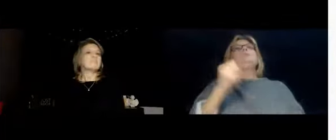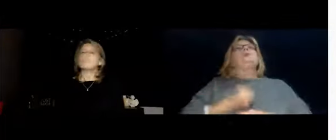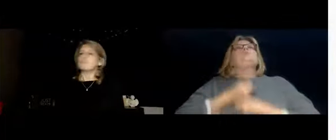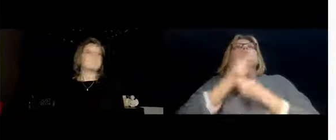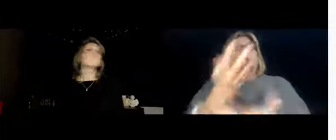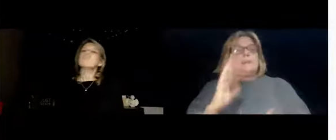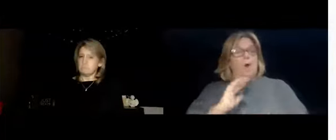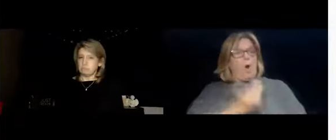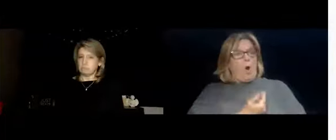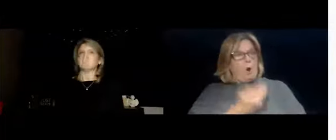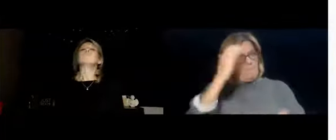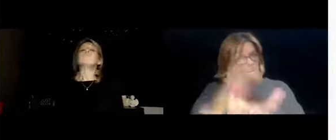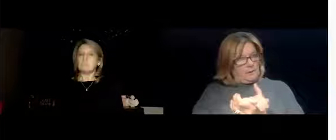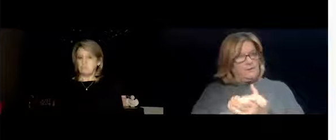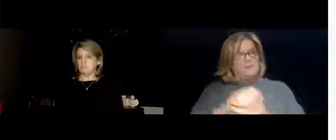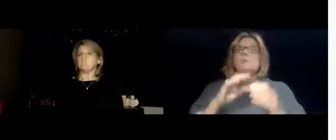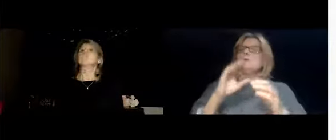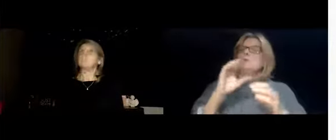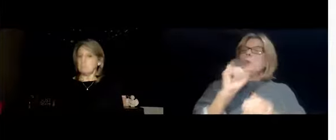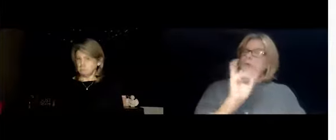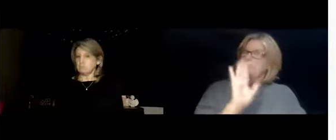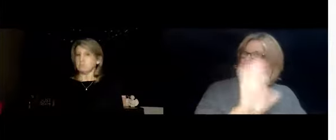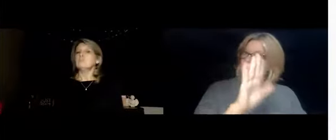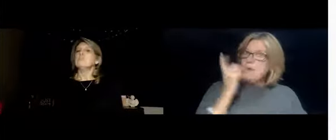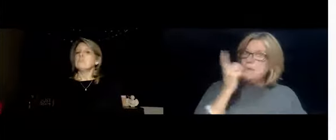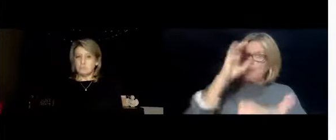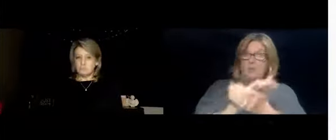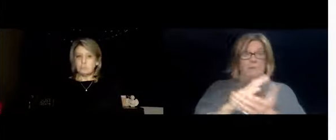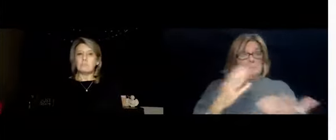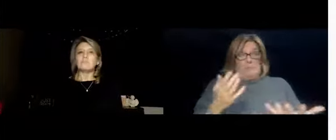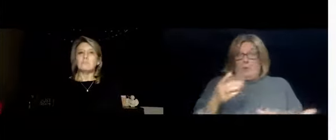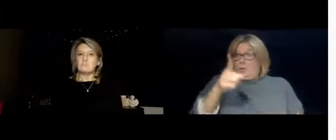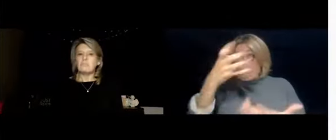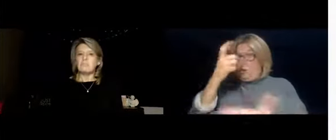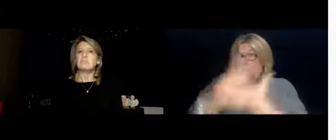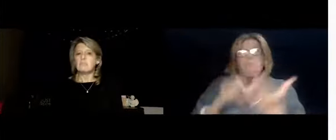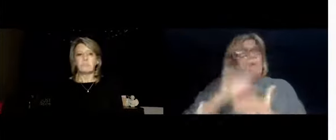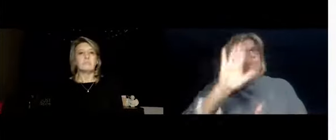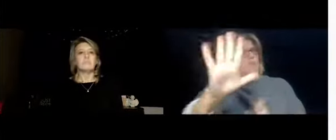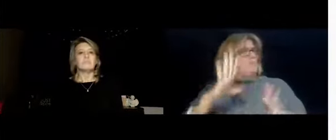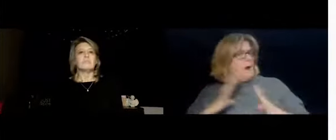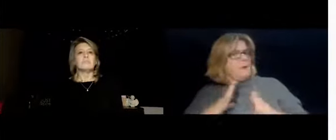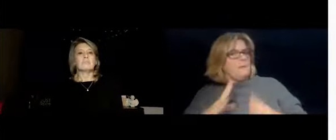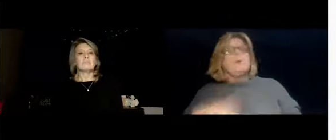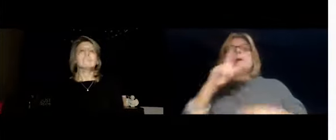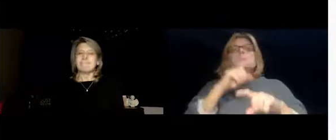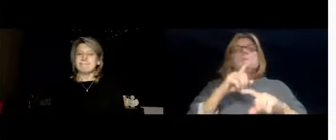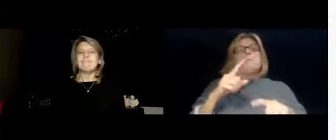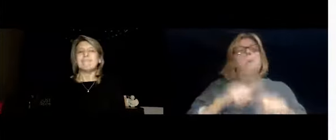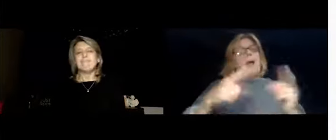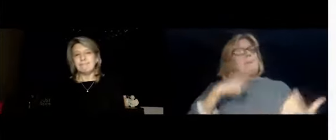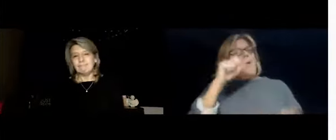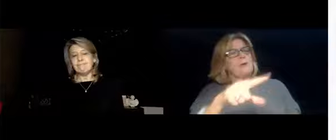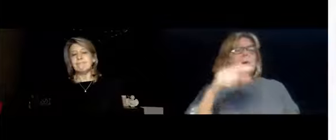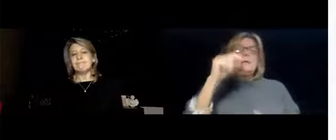giving an opinion. We're not saying whether or not this is right or wrong. It's just how this person believes. So if you want to charge